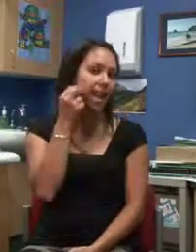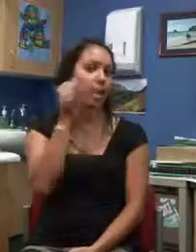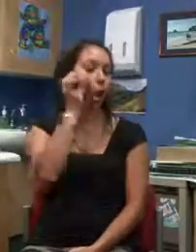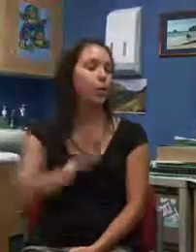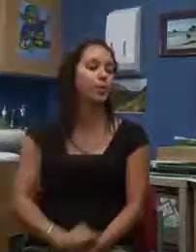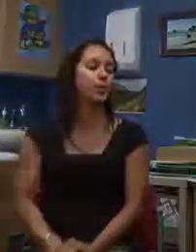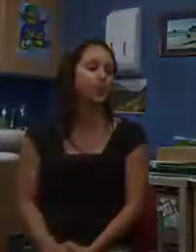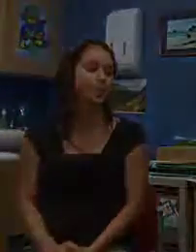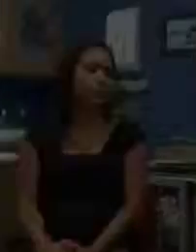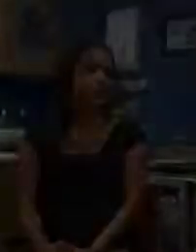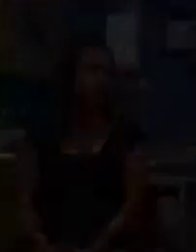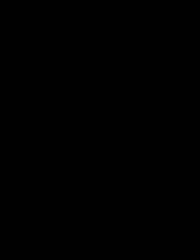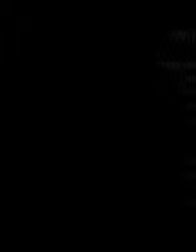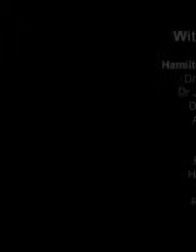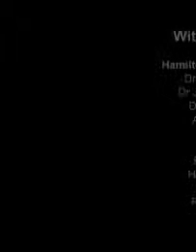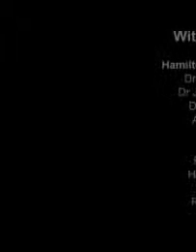Bye.